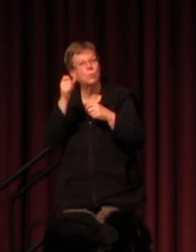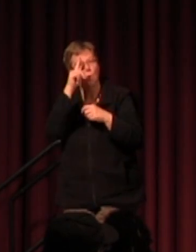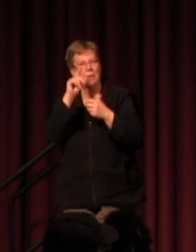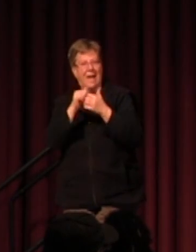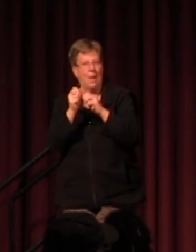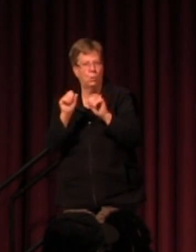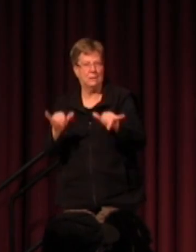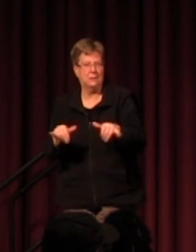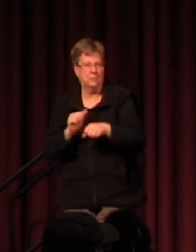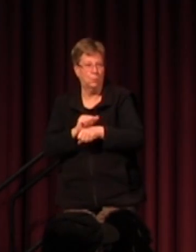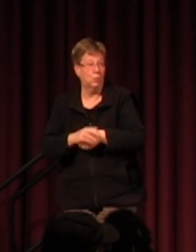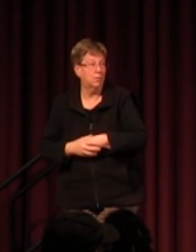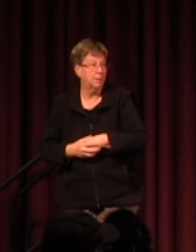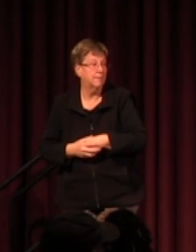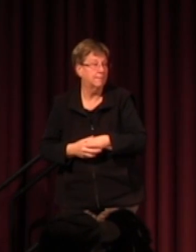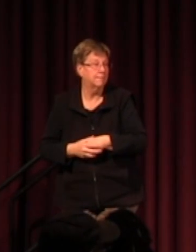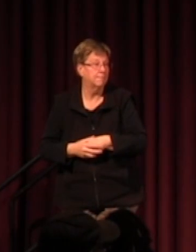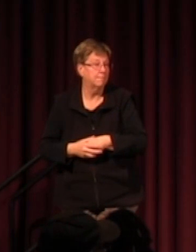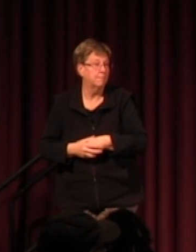work.